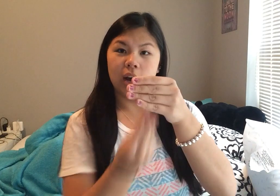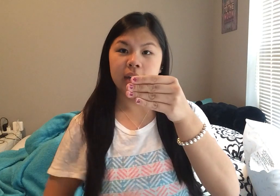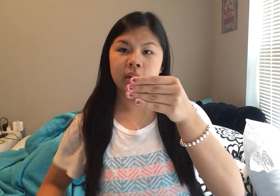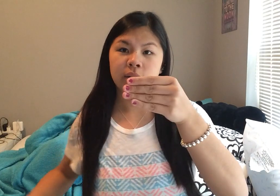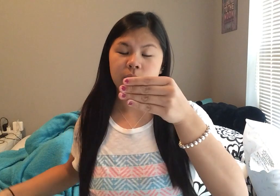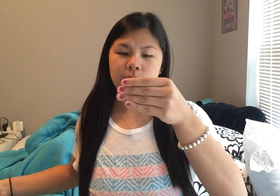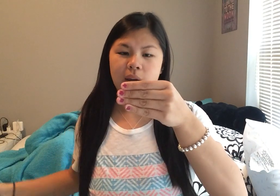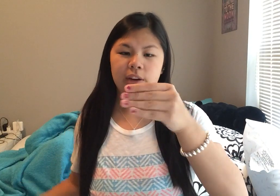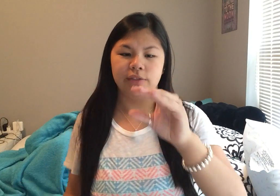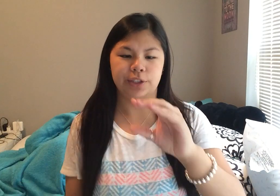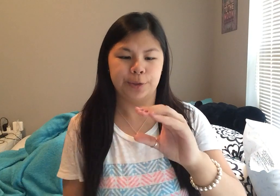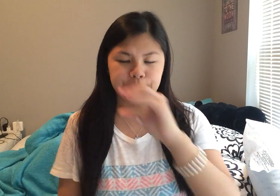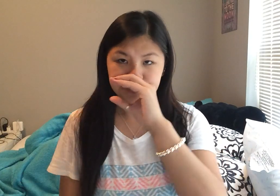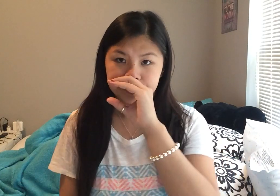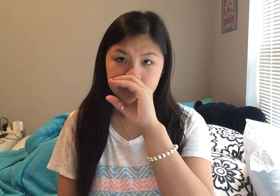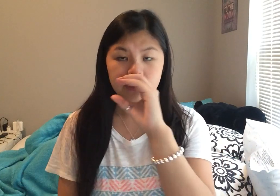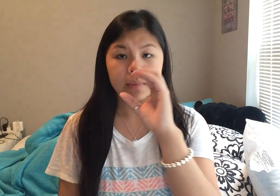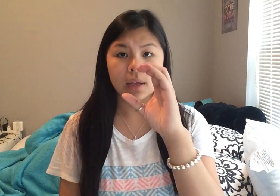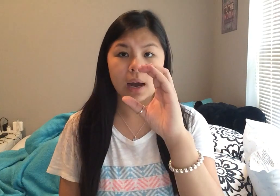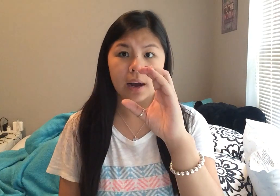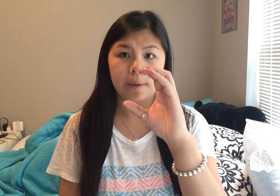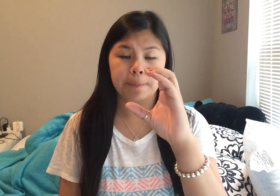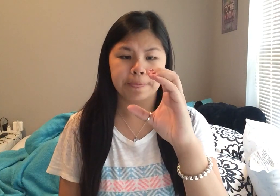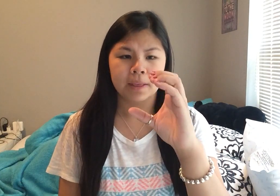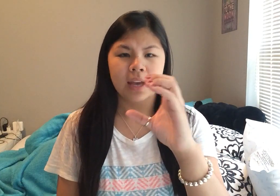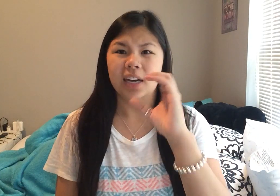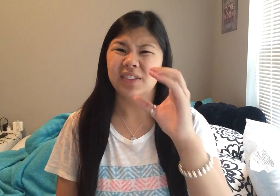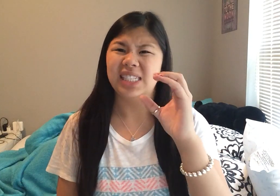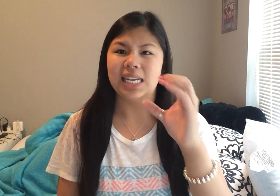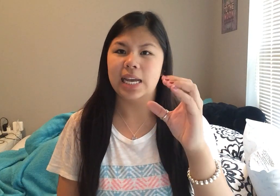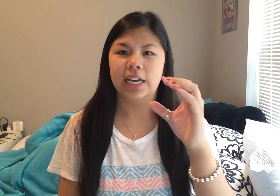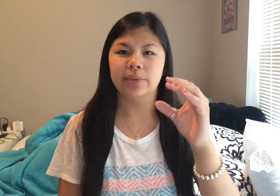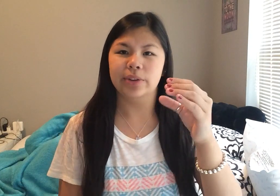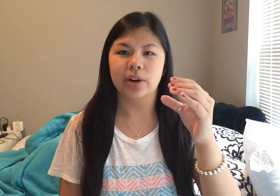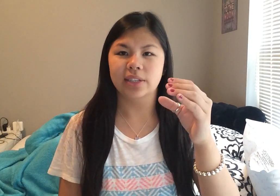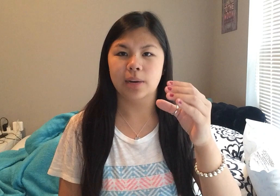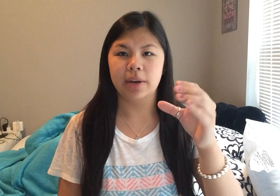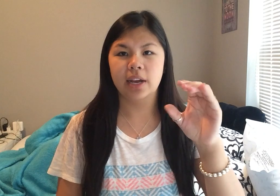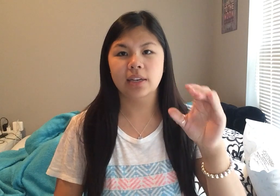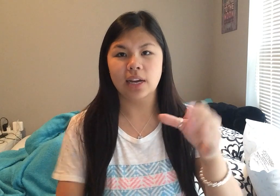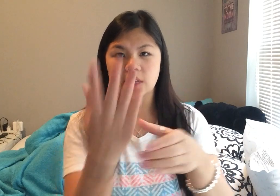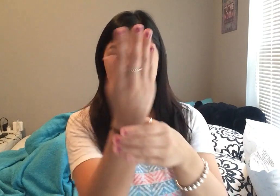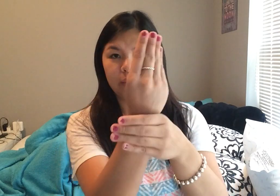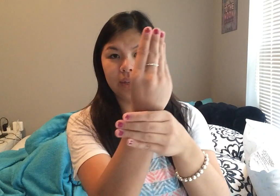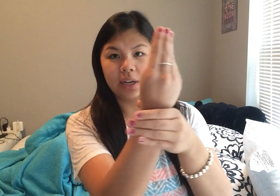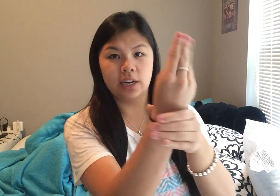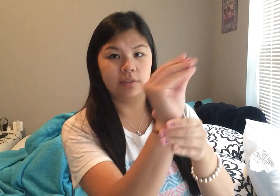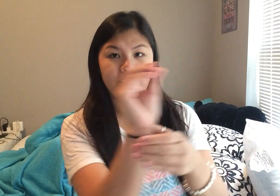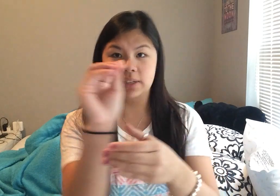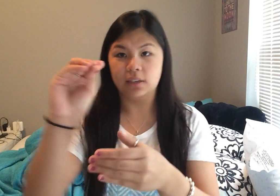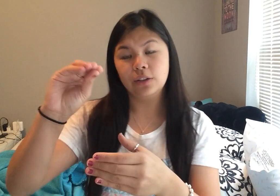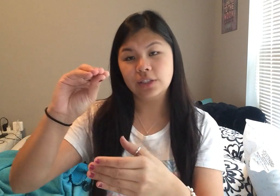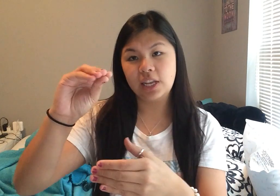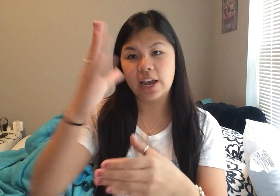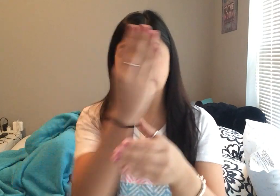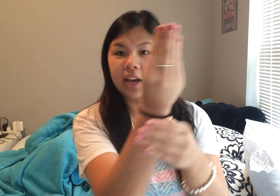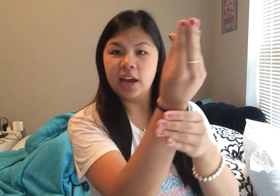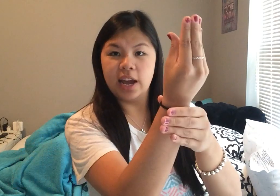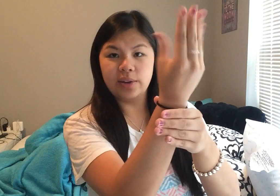gone, where you kind of do kind of a C hand with your non-dominant hand, and then the other one kind of makes another C hand, and you kind